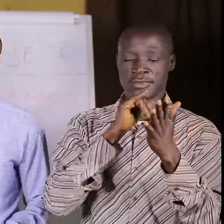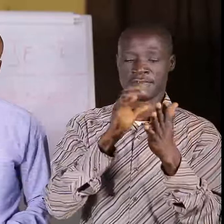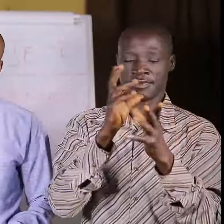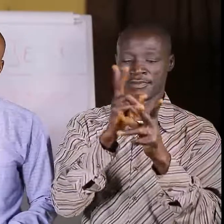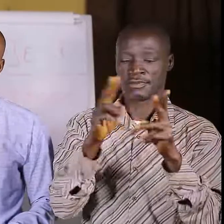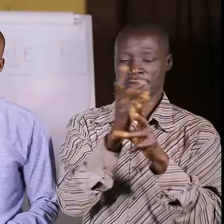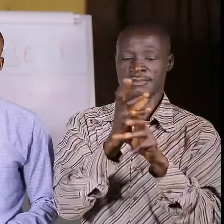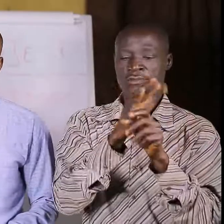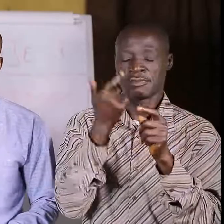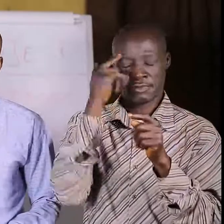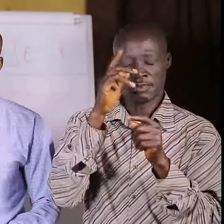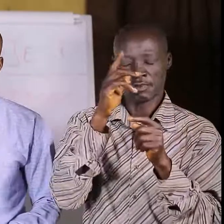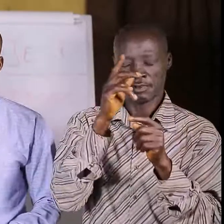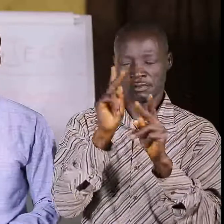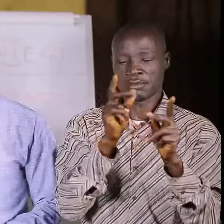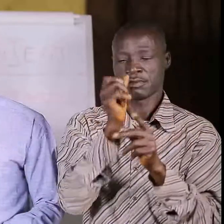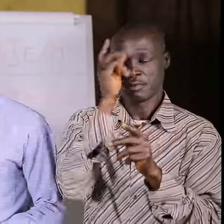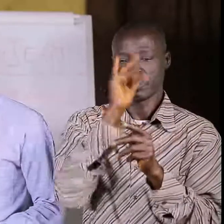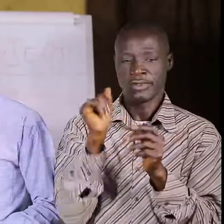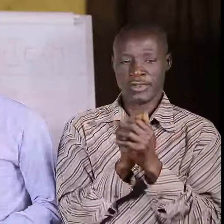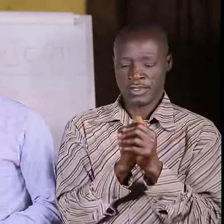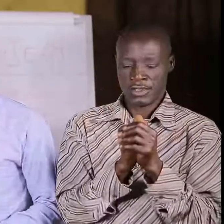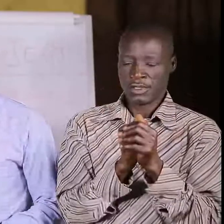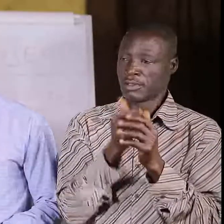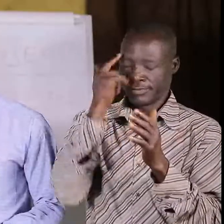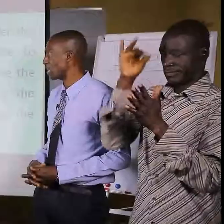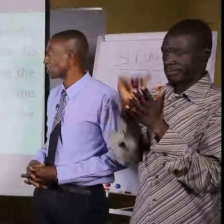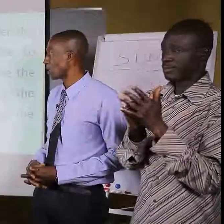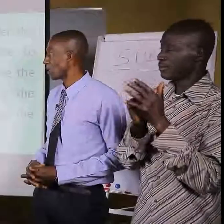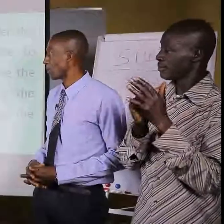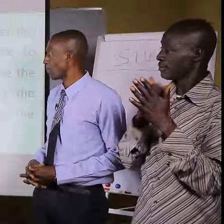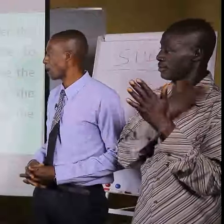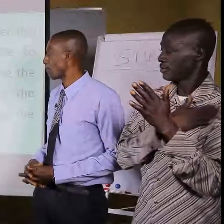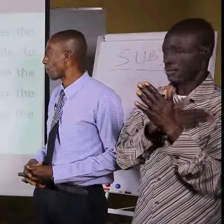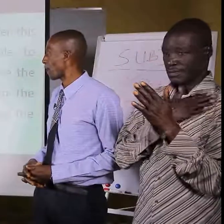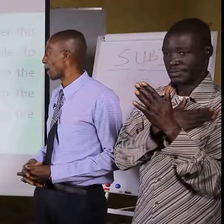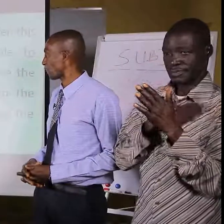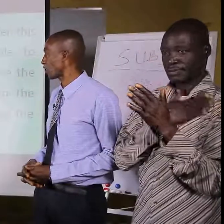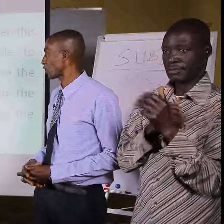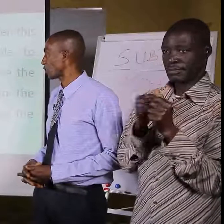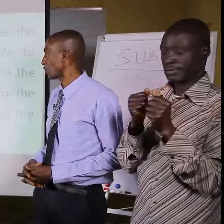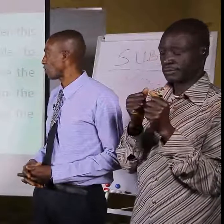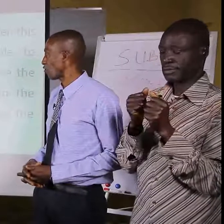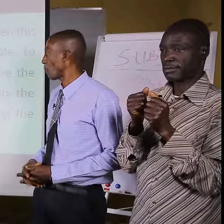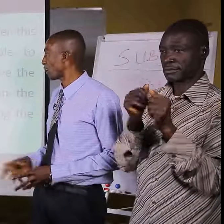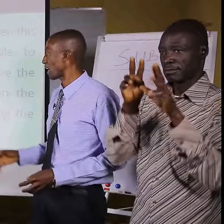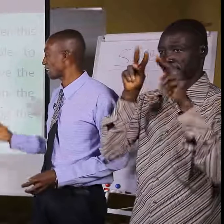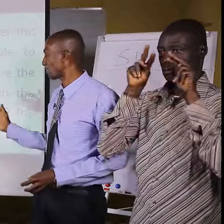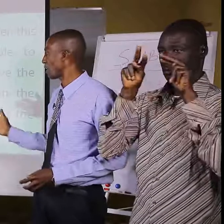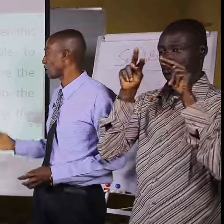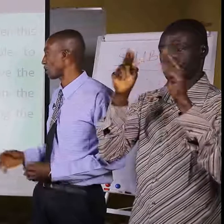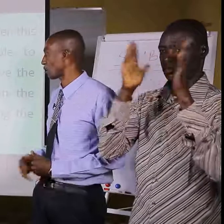for proper understanding. With respect to that, please pay proper attention for